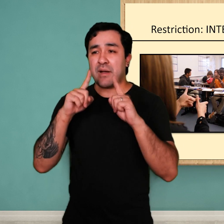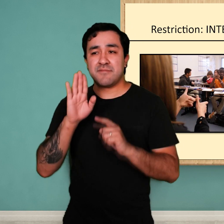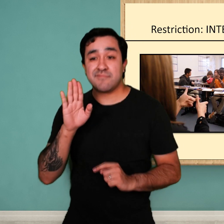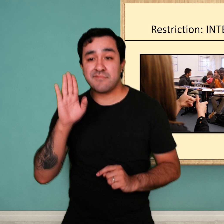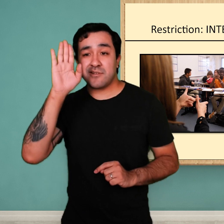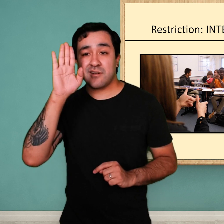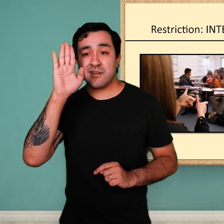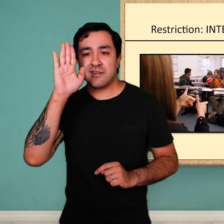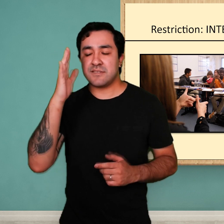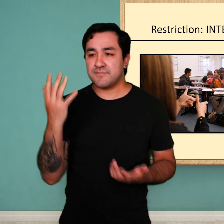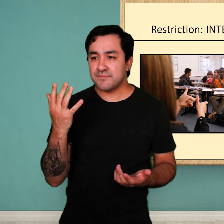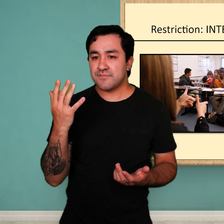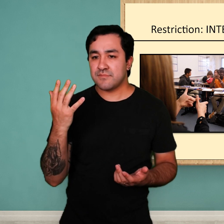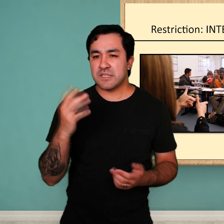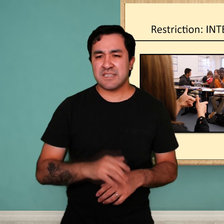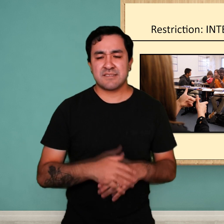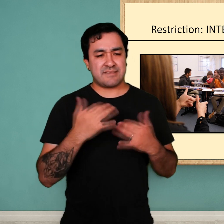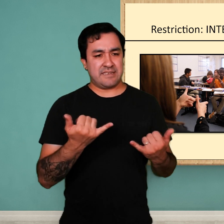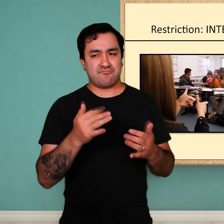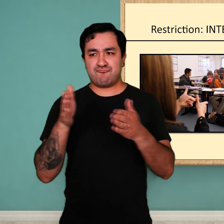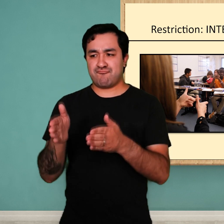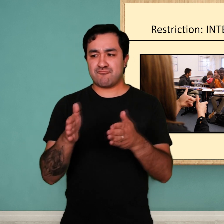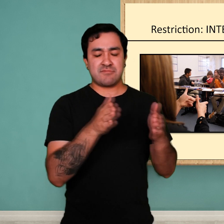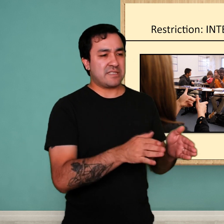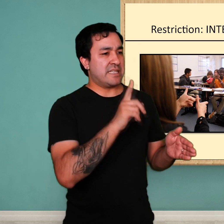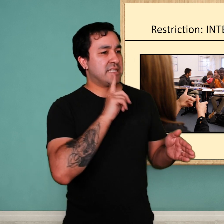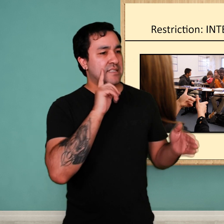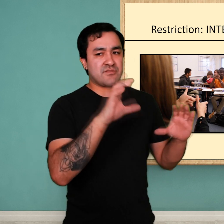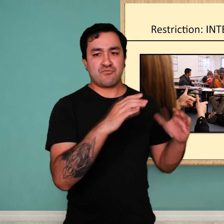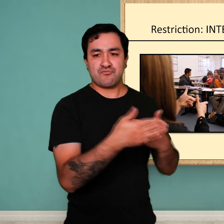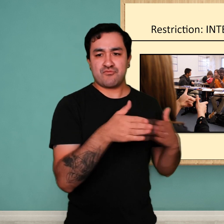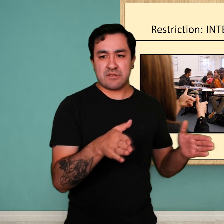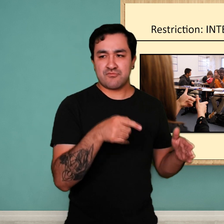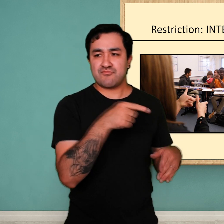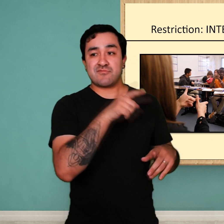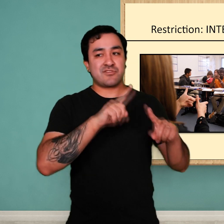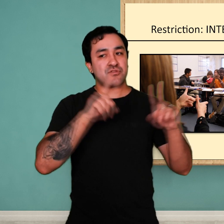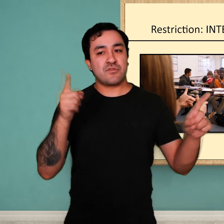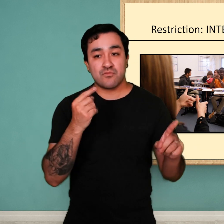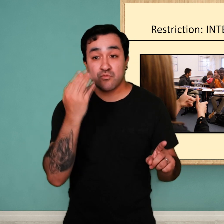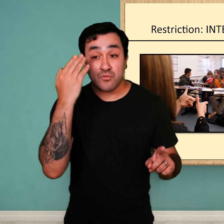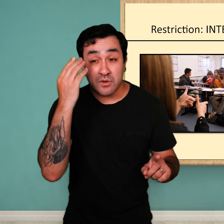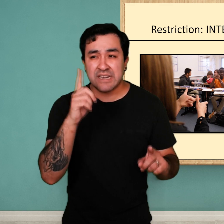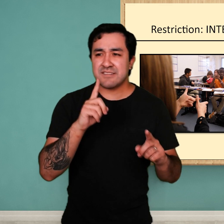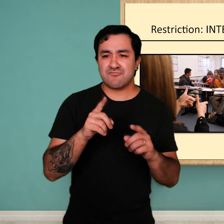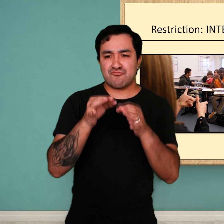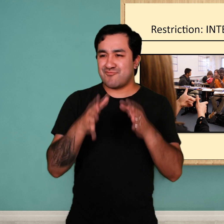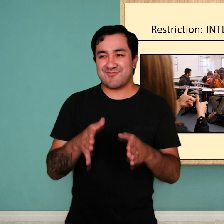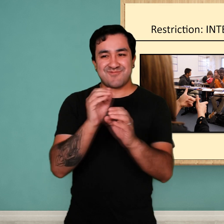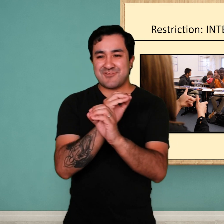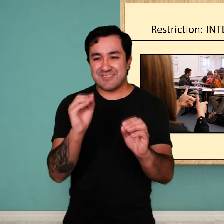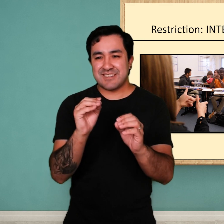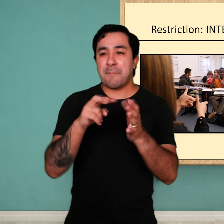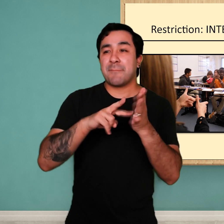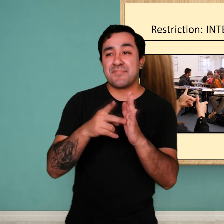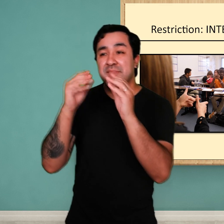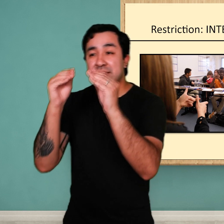because the teacher and students can all sign. If every person can sign, every person can be engaged. When a student has